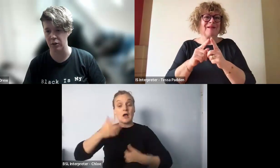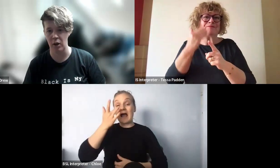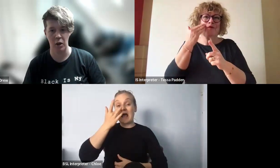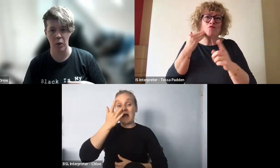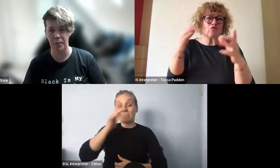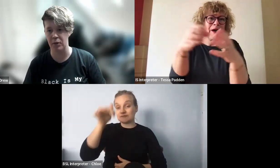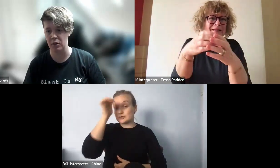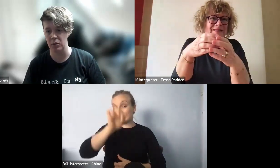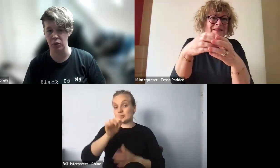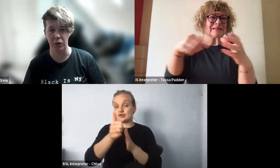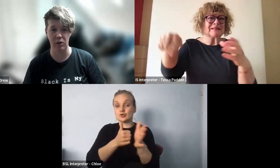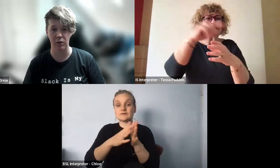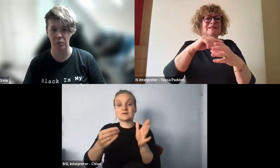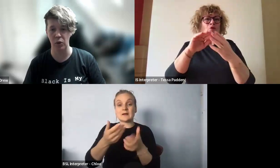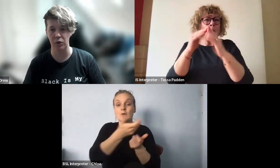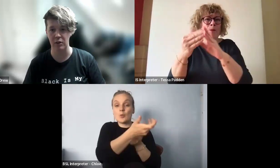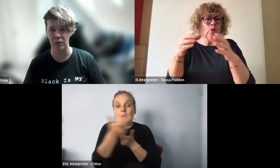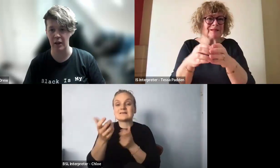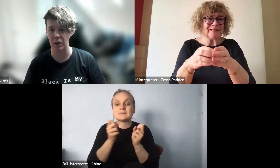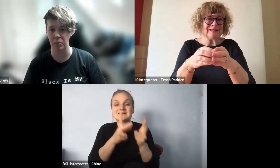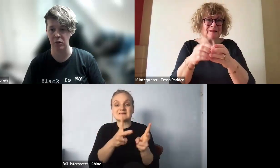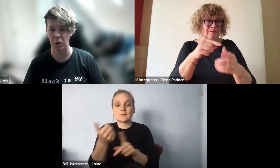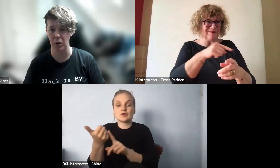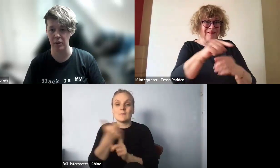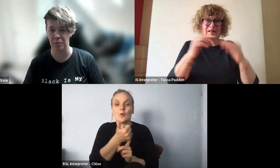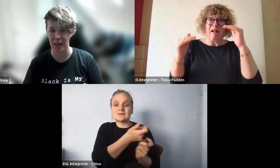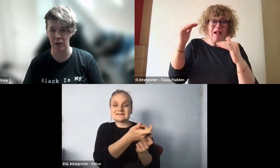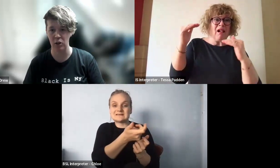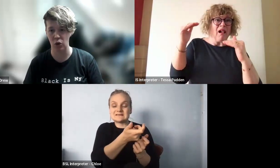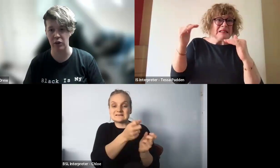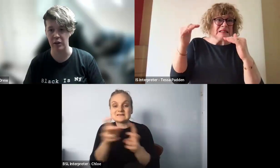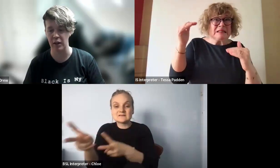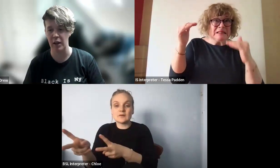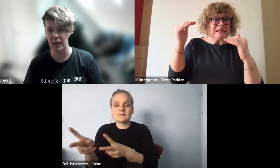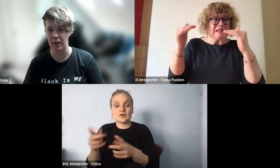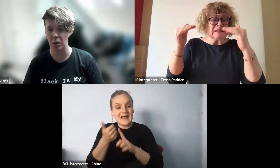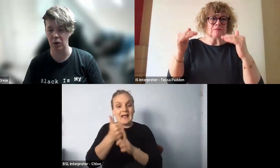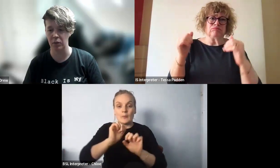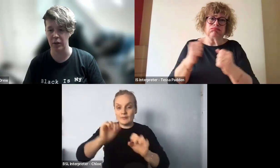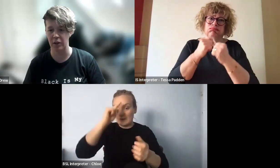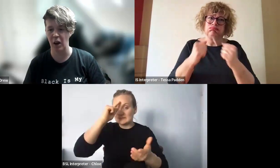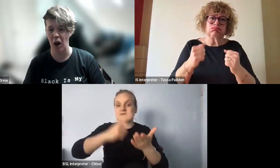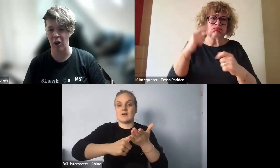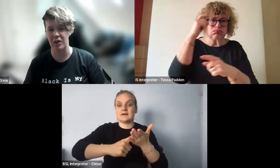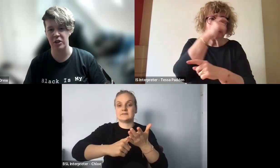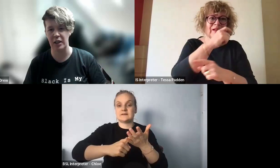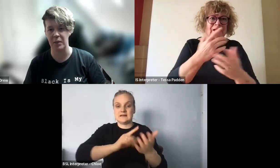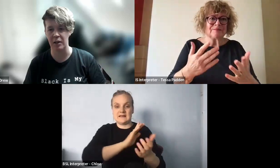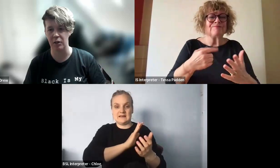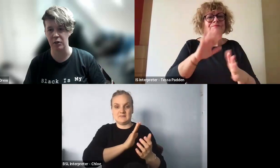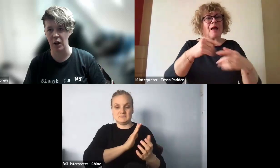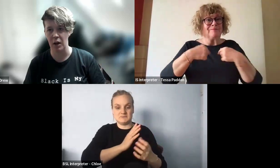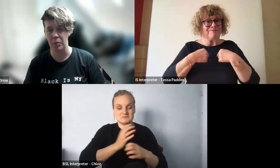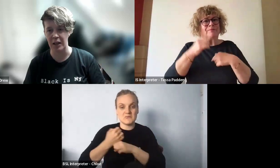such as weapon systems or decision support systems that help military operators make choices in armed conflicts are actually